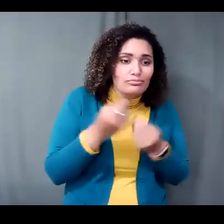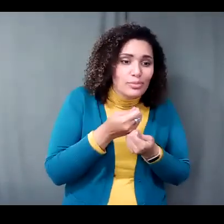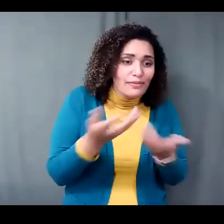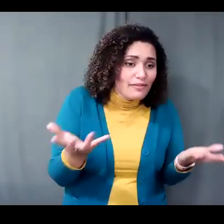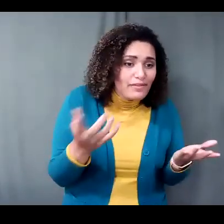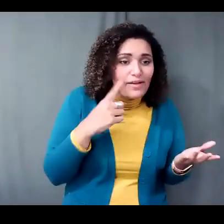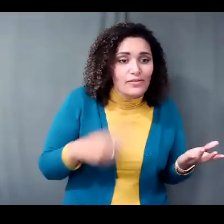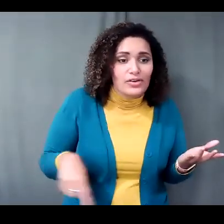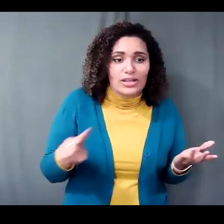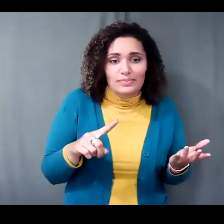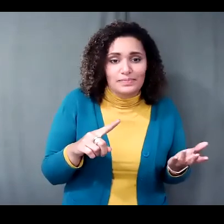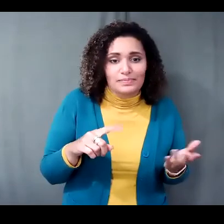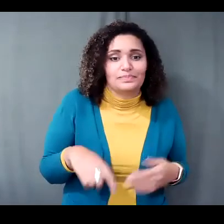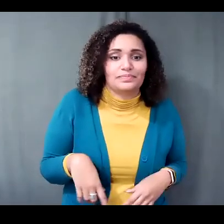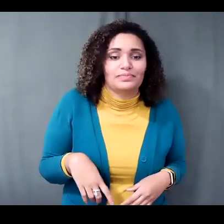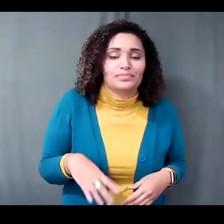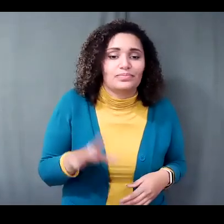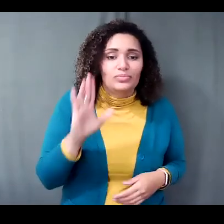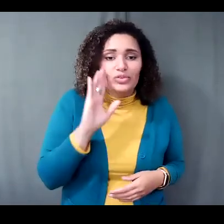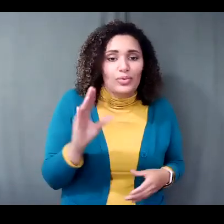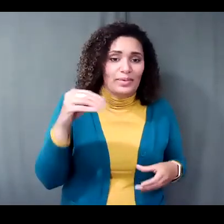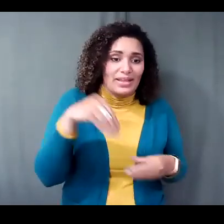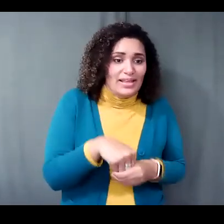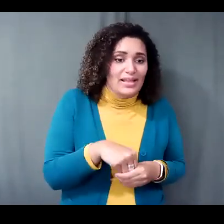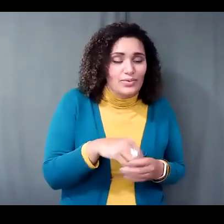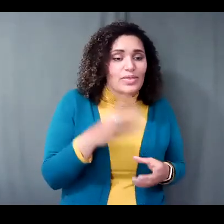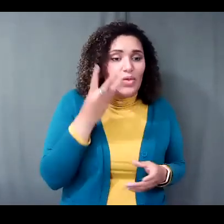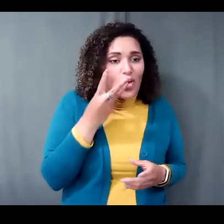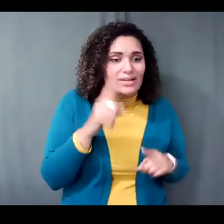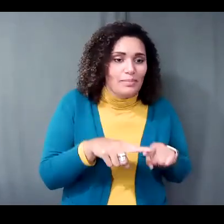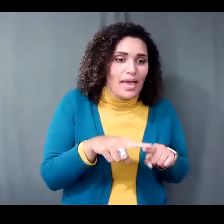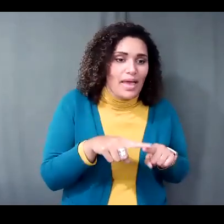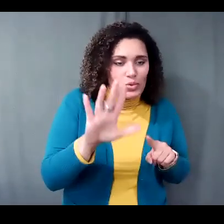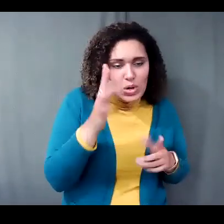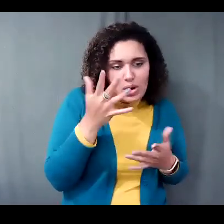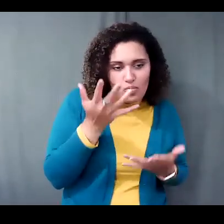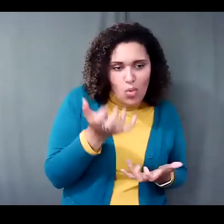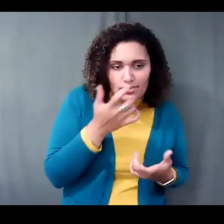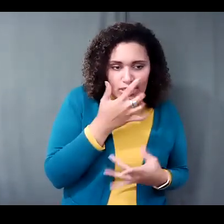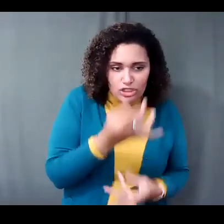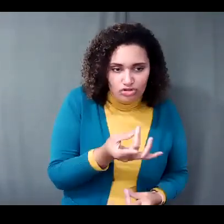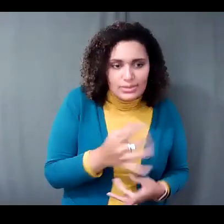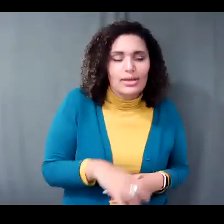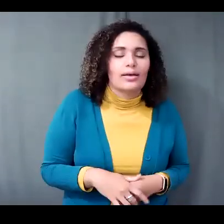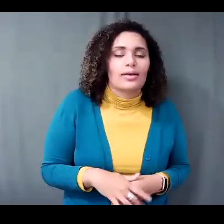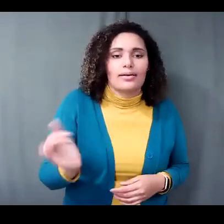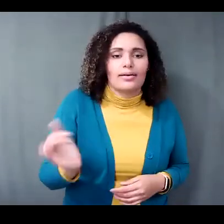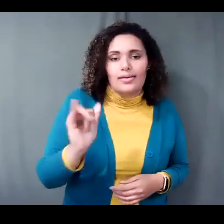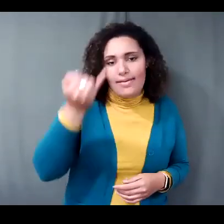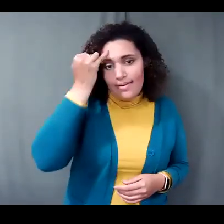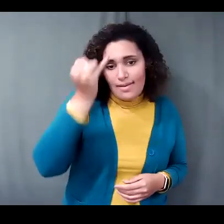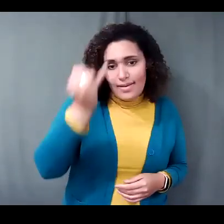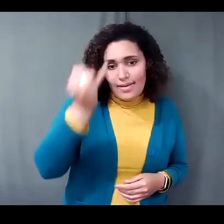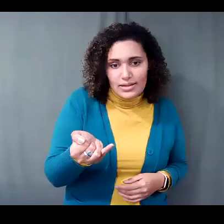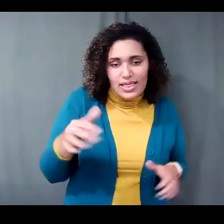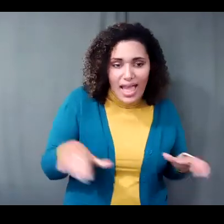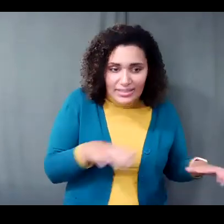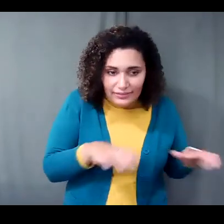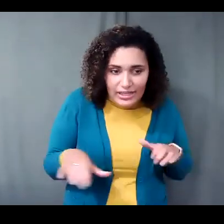holiday party or an office party or something like that, this is kind of a fun way to sub. And we can get wines to